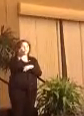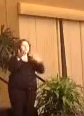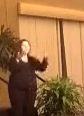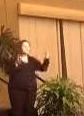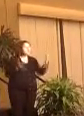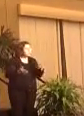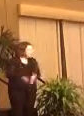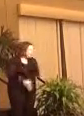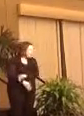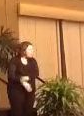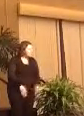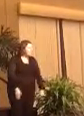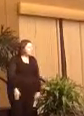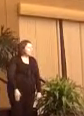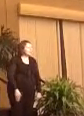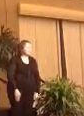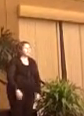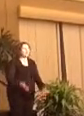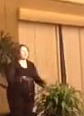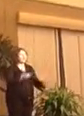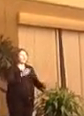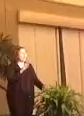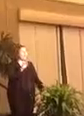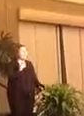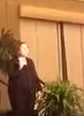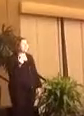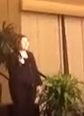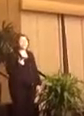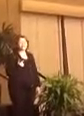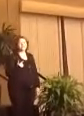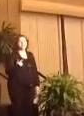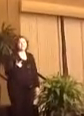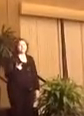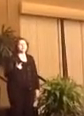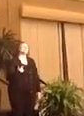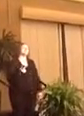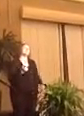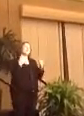No? Oh my God. Road trip.